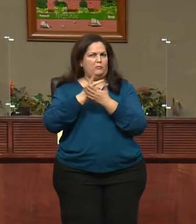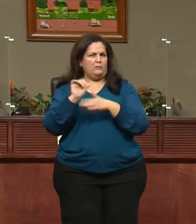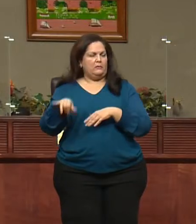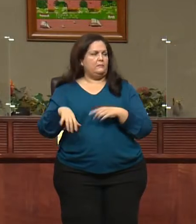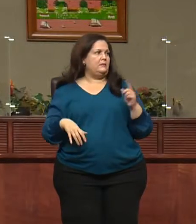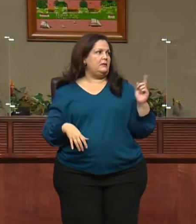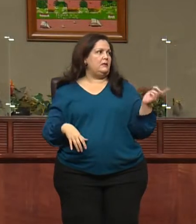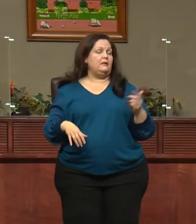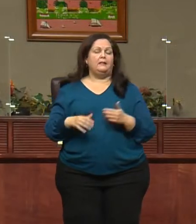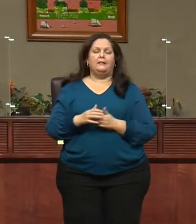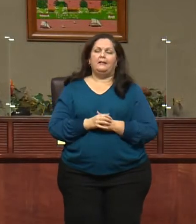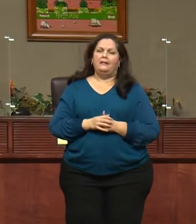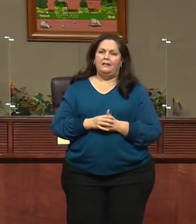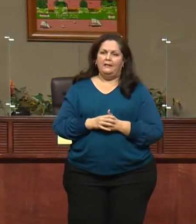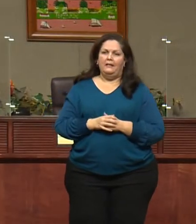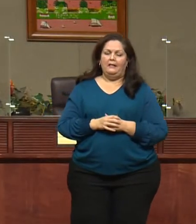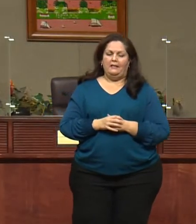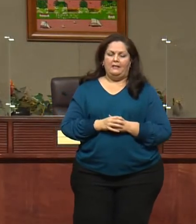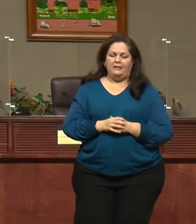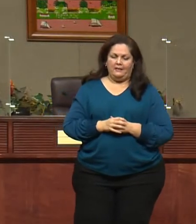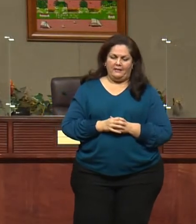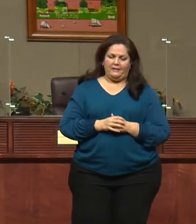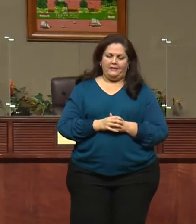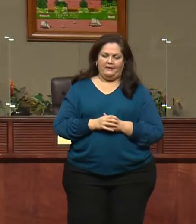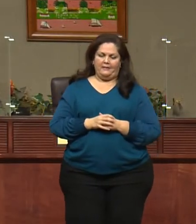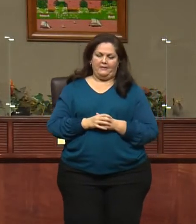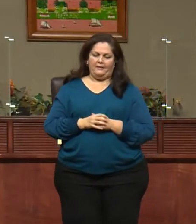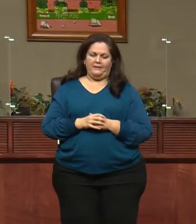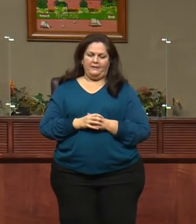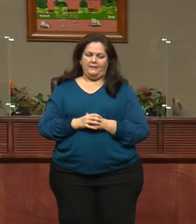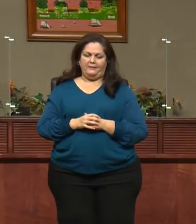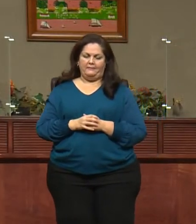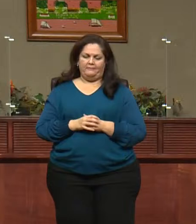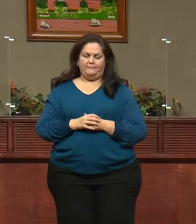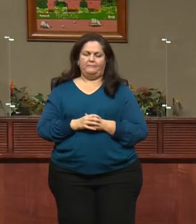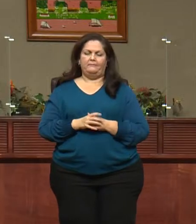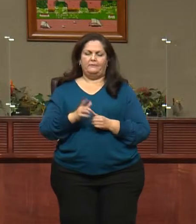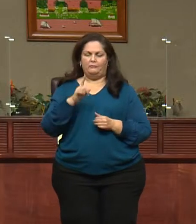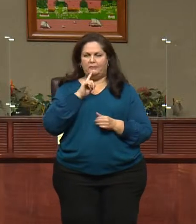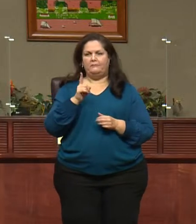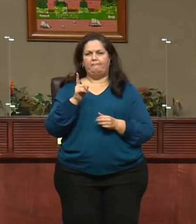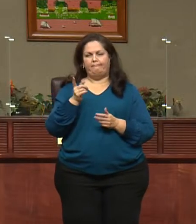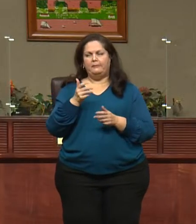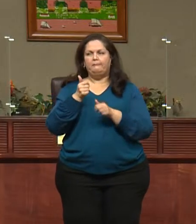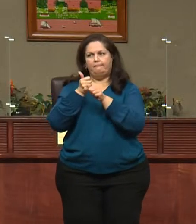Well, it's largely going to be, I think, a federal and state